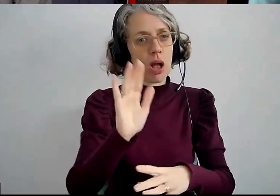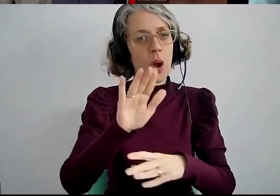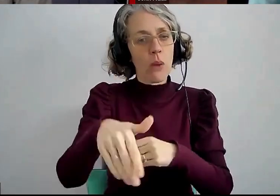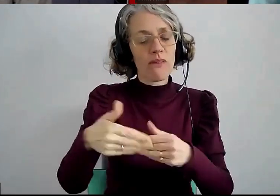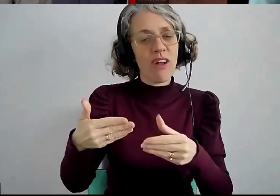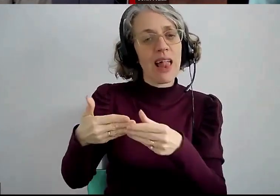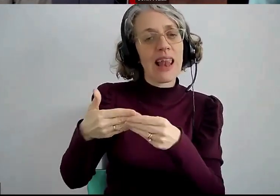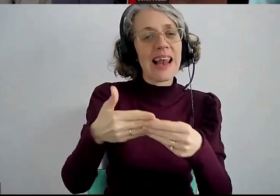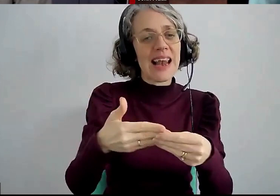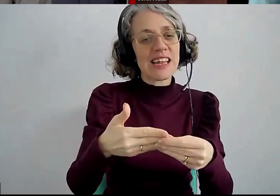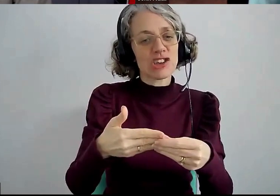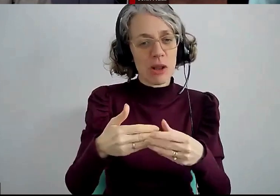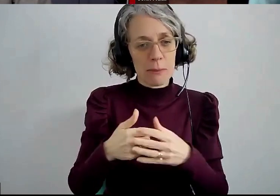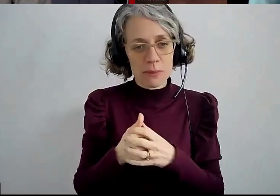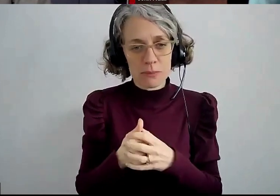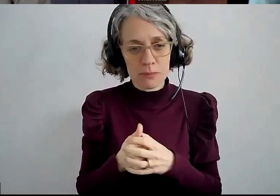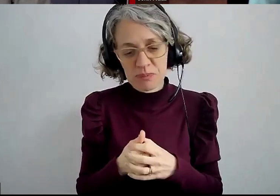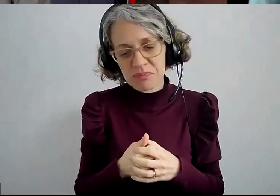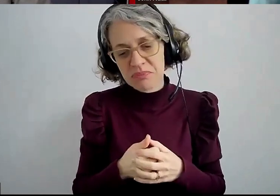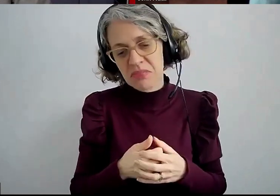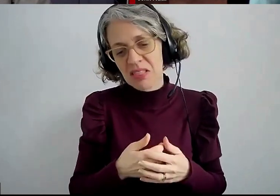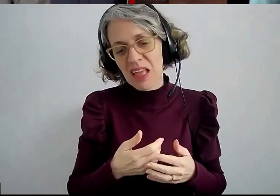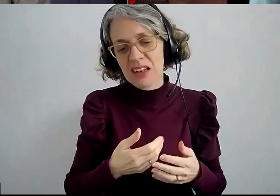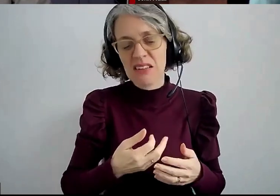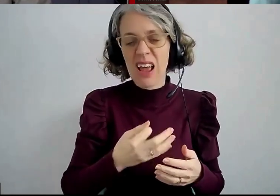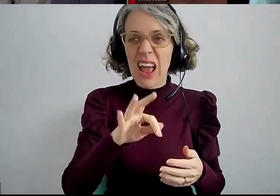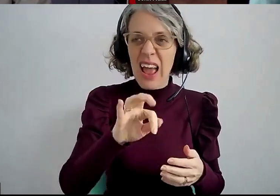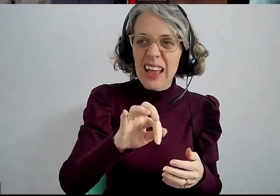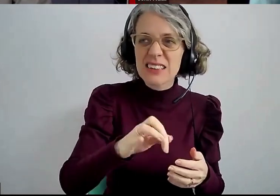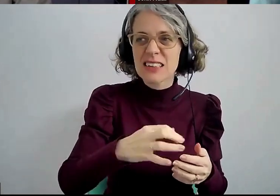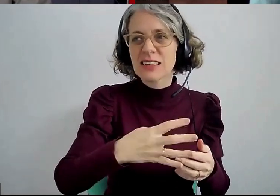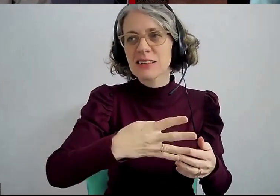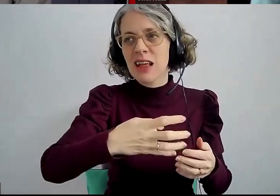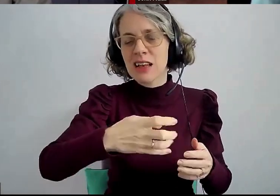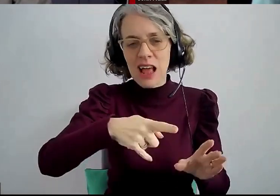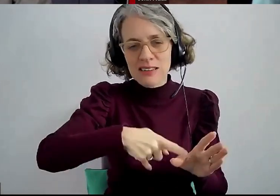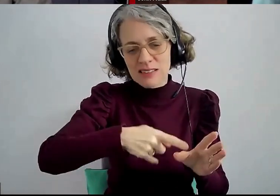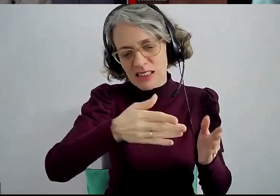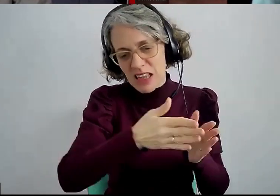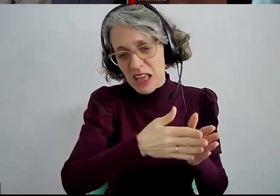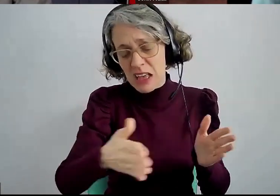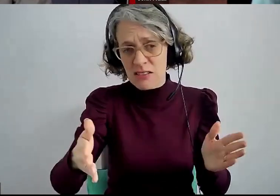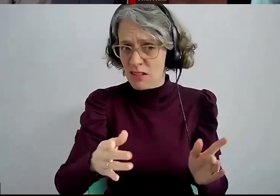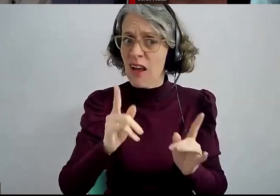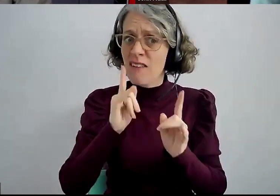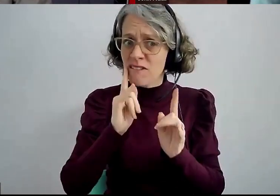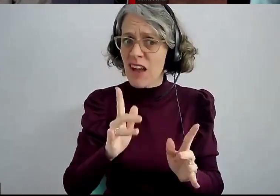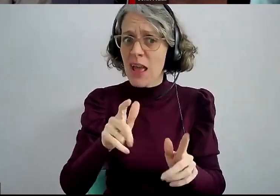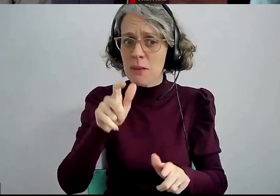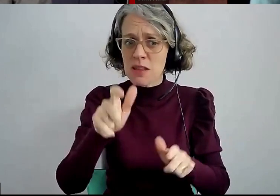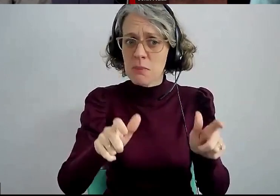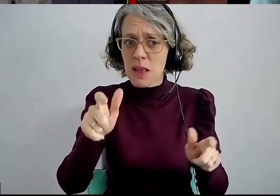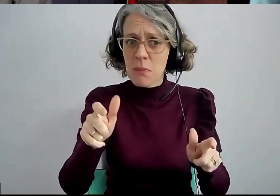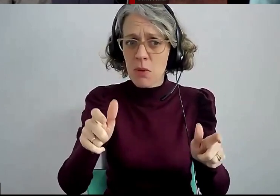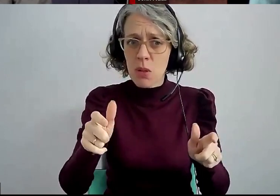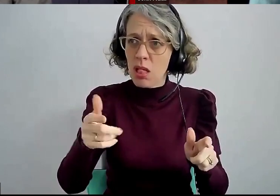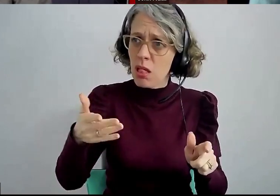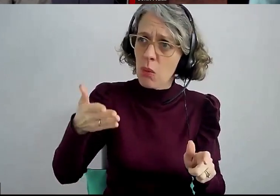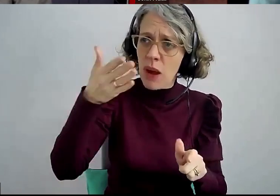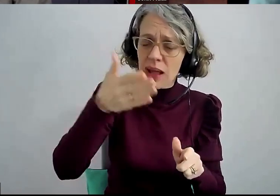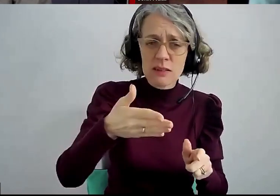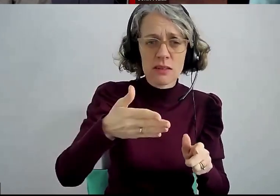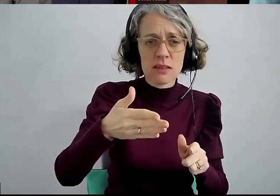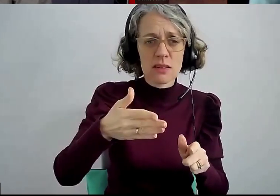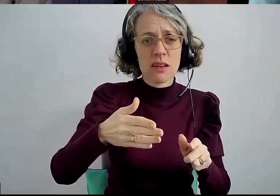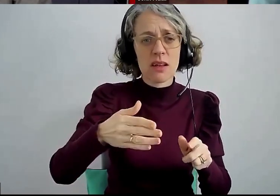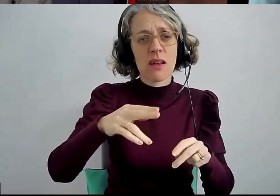And in the next 18, 19 years, very famous people went up, Field Marshal